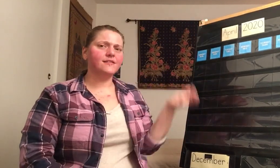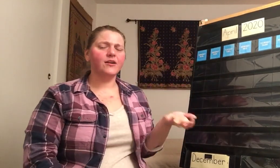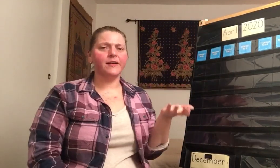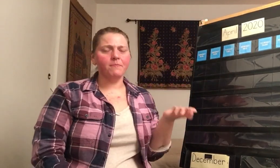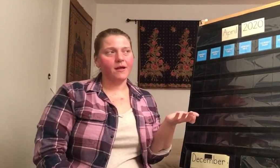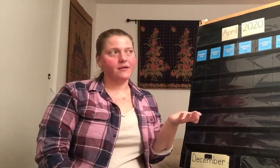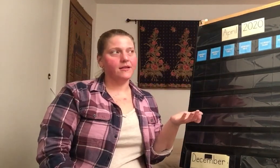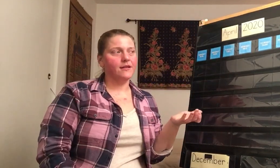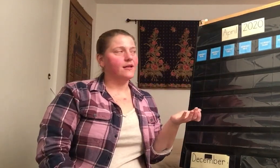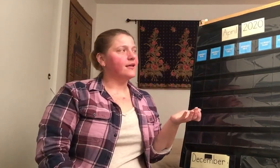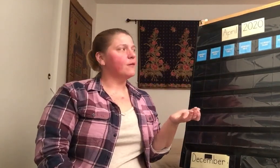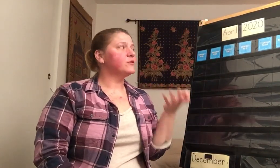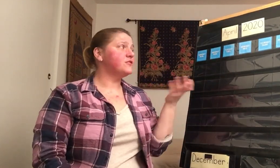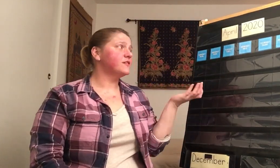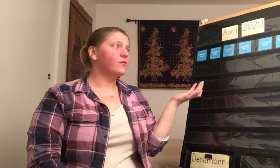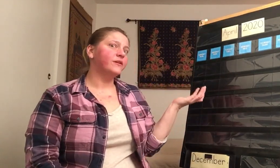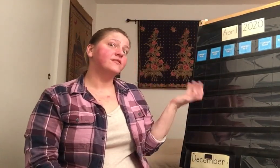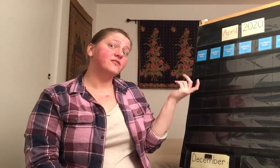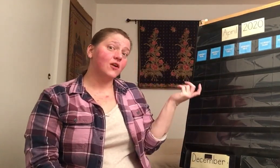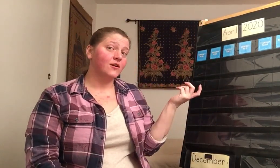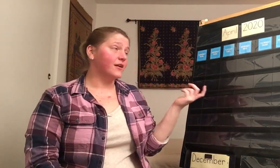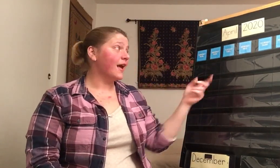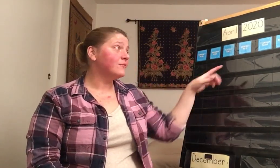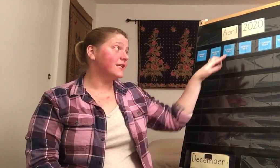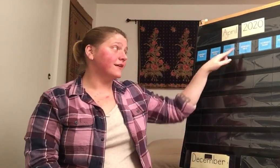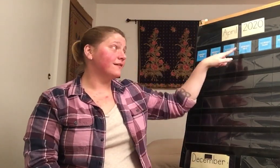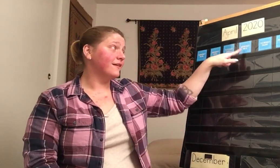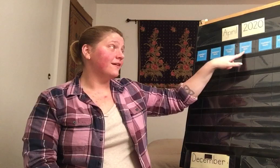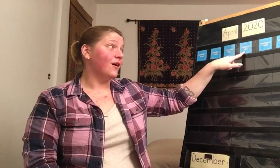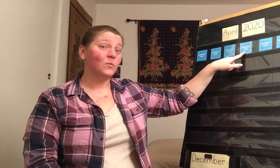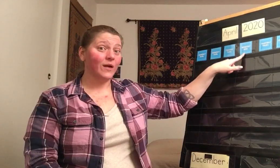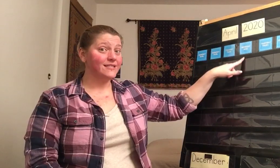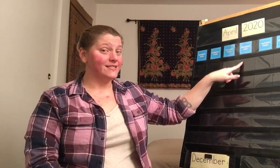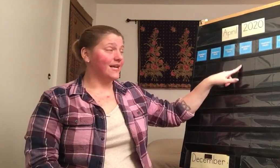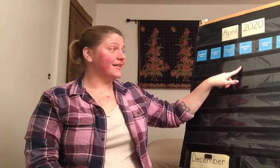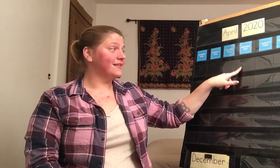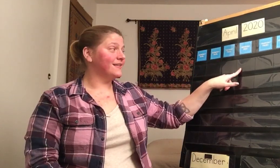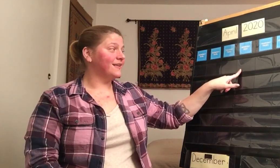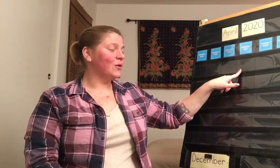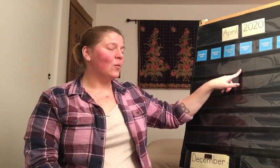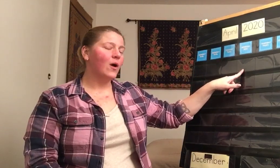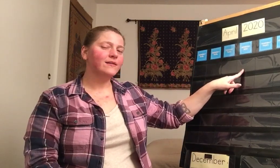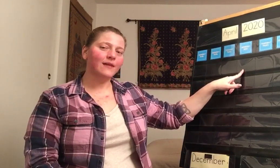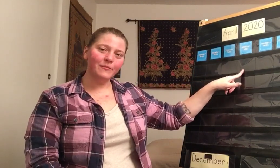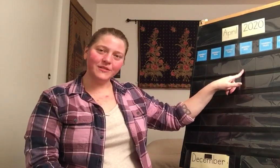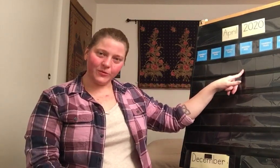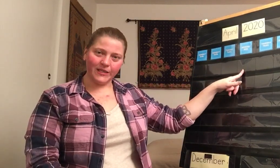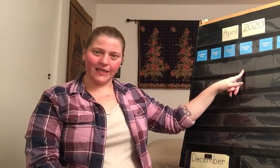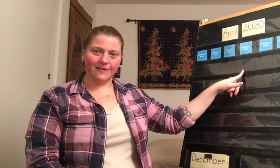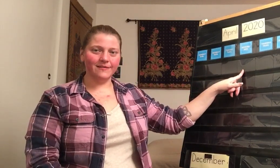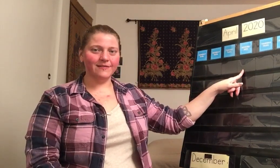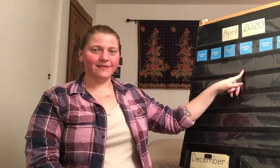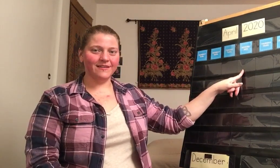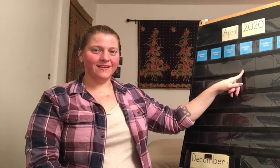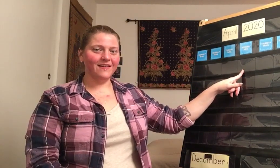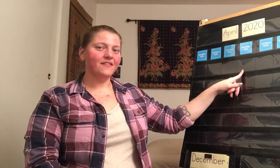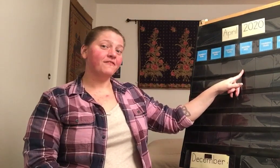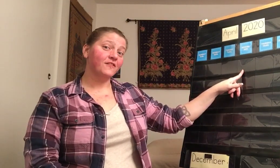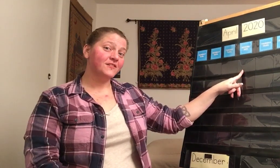starting a month and we're just going to start our counting on Wednesday, what number do we need? The first number